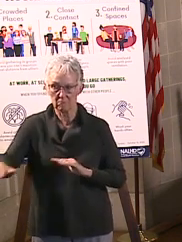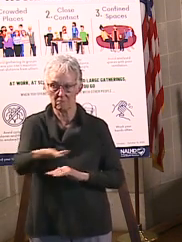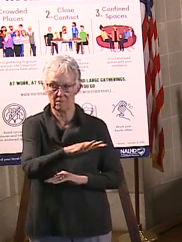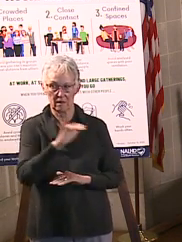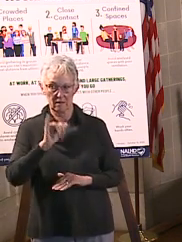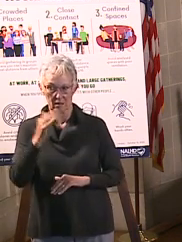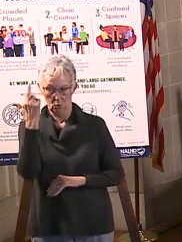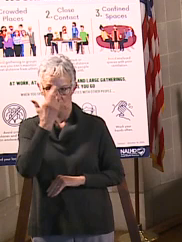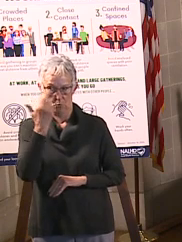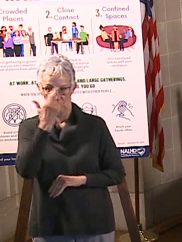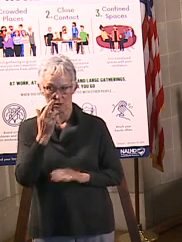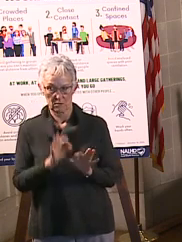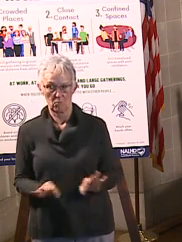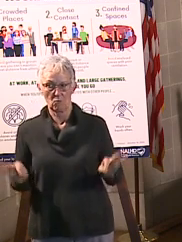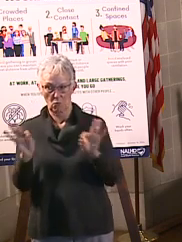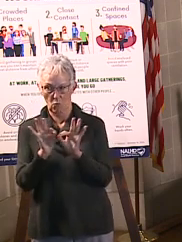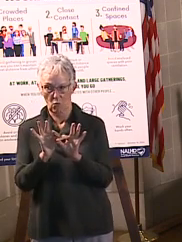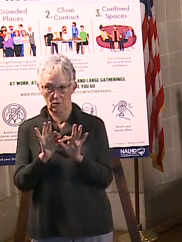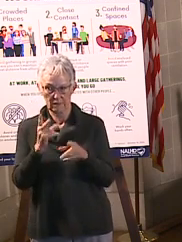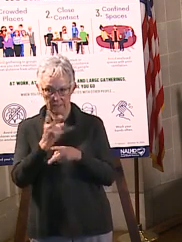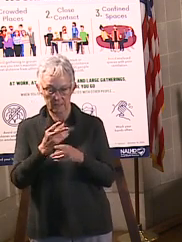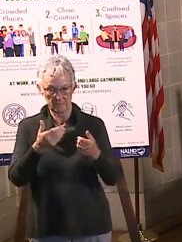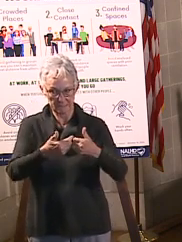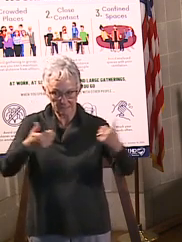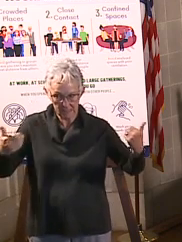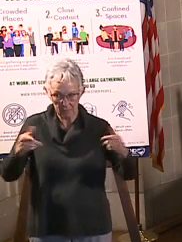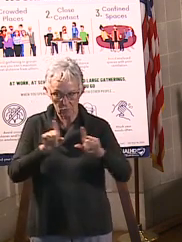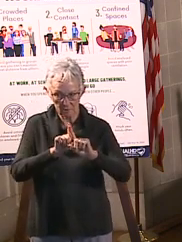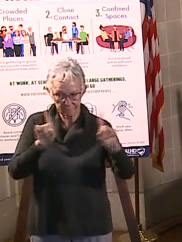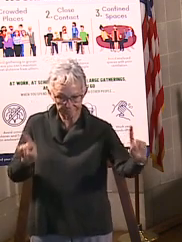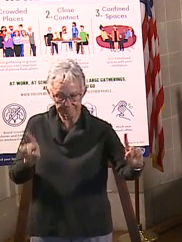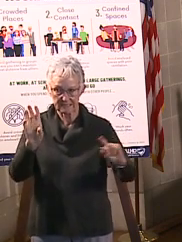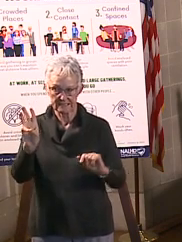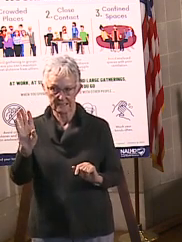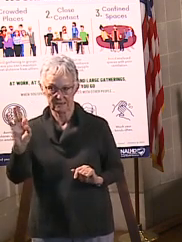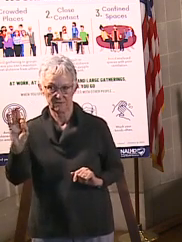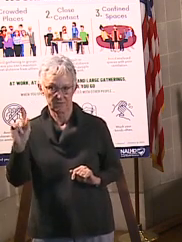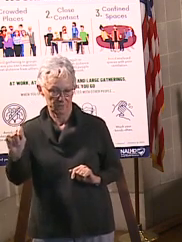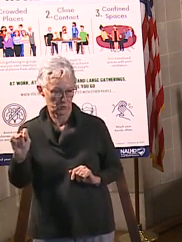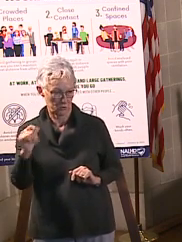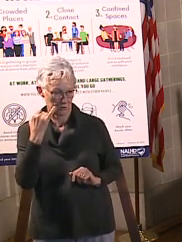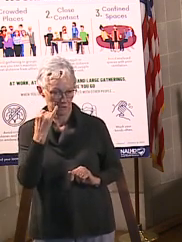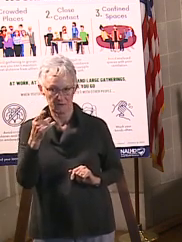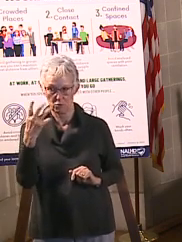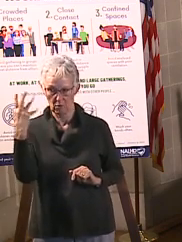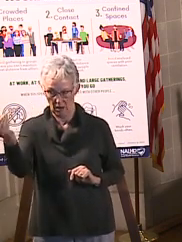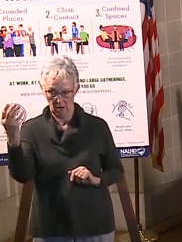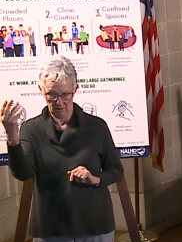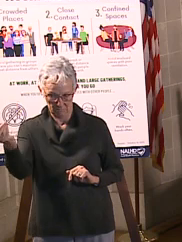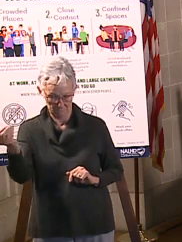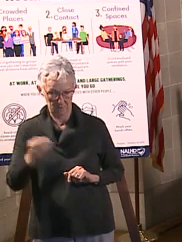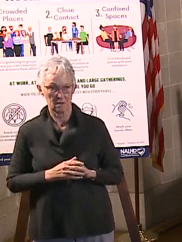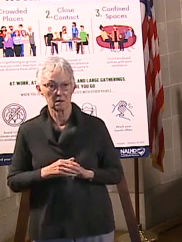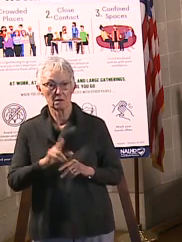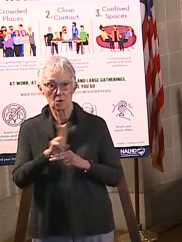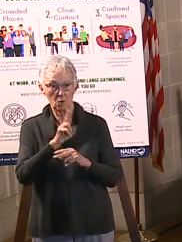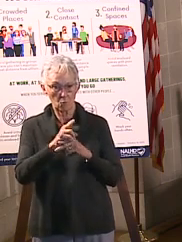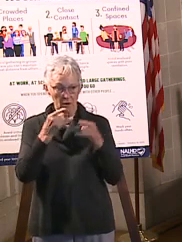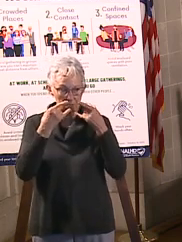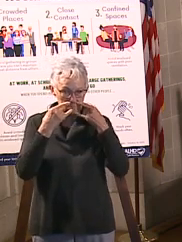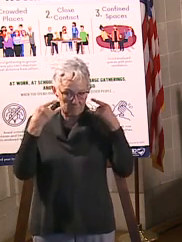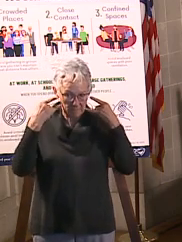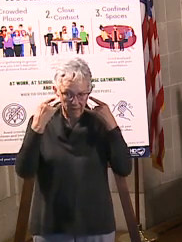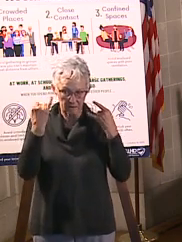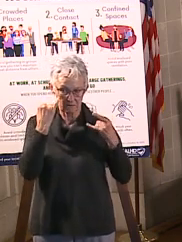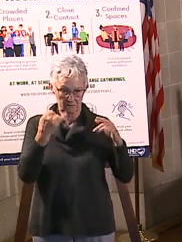sure you keep that 6 feet of distance between you and other people when you are going out in public, wearing a mask when you go to the store, wash your